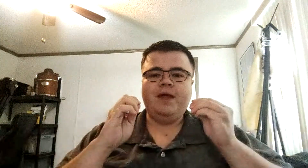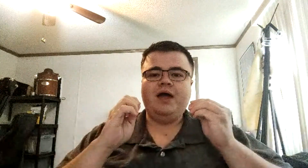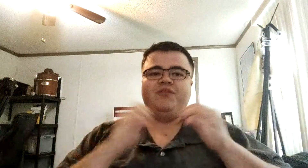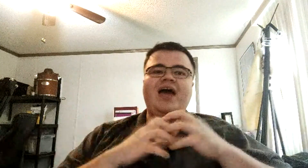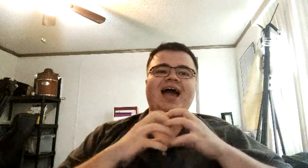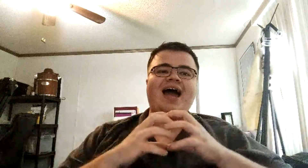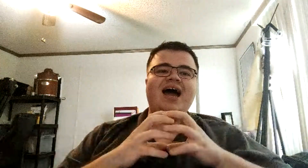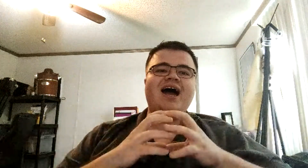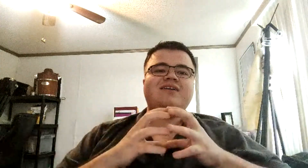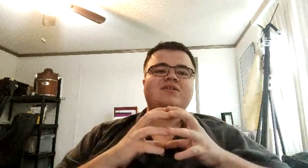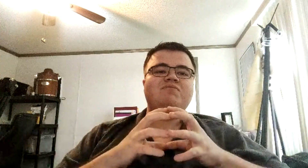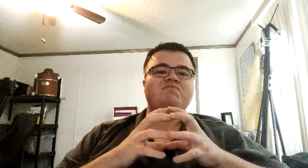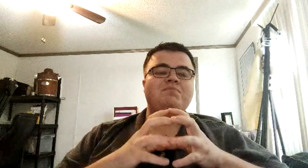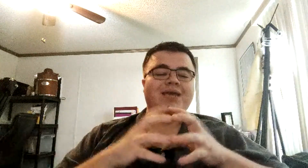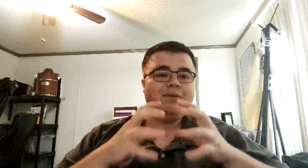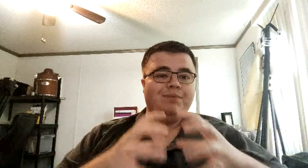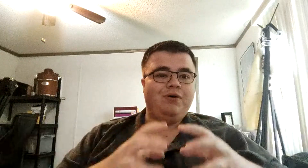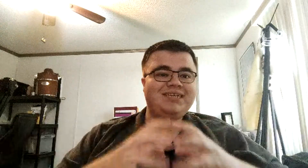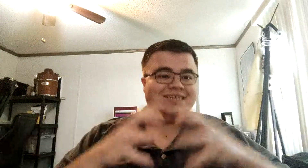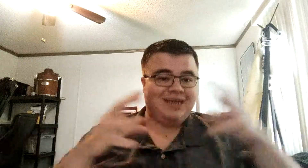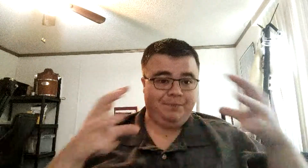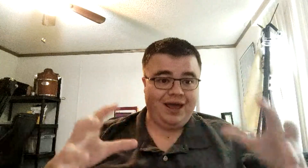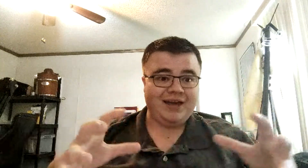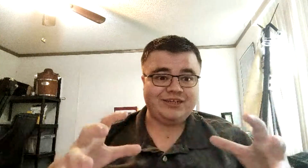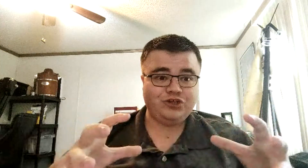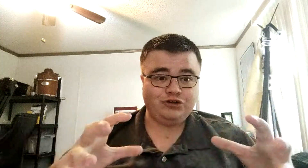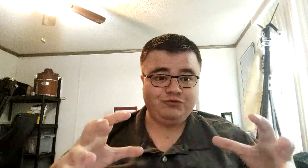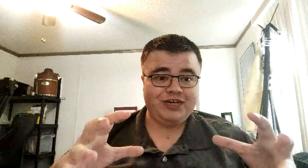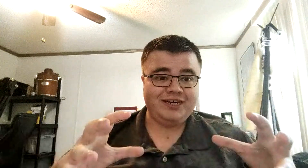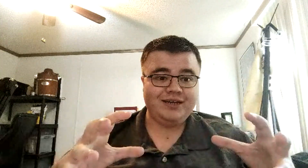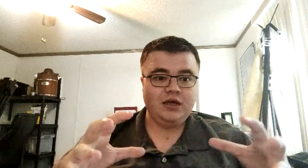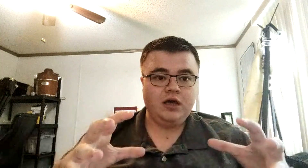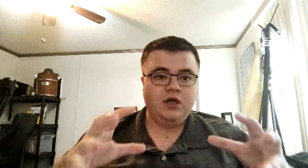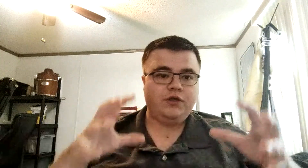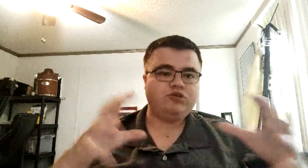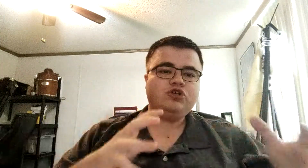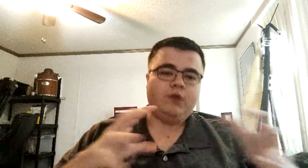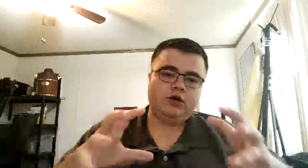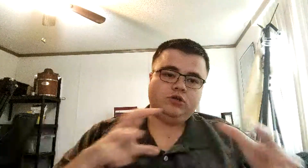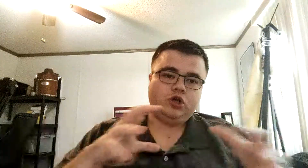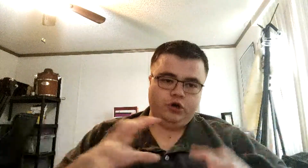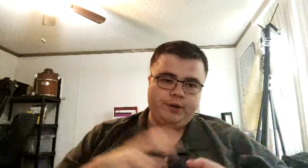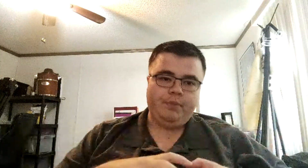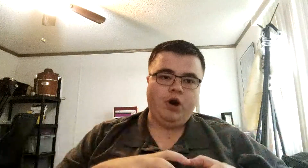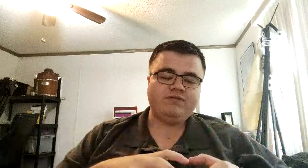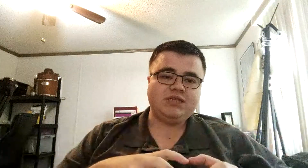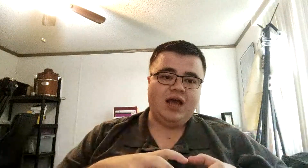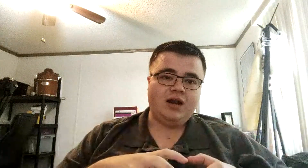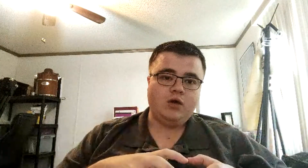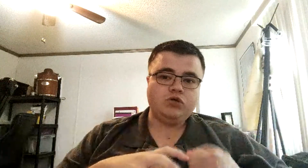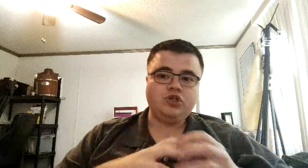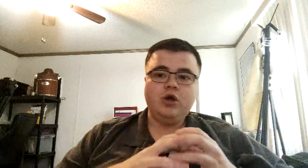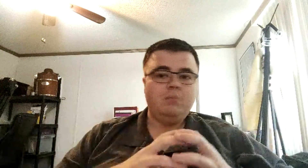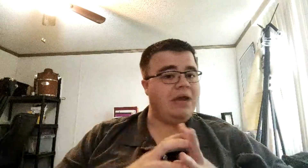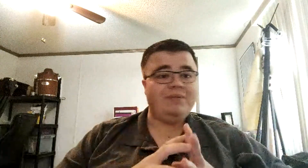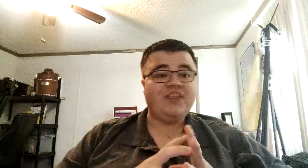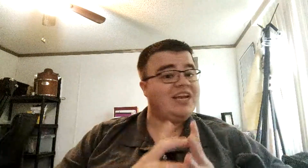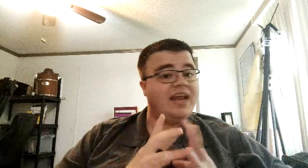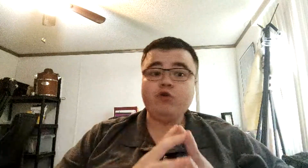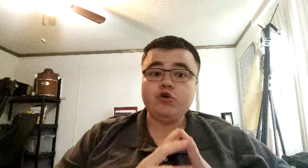they had people, disciplined children that would struggle to learn part of sign language. Maybe they never